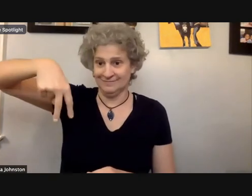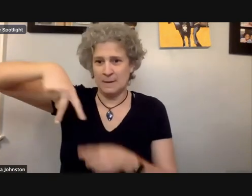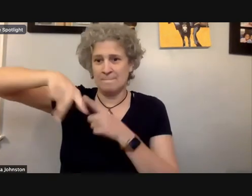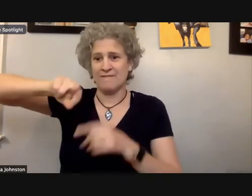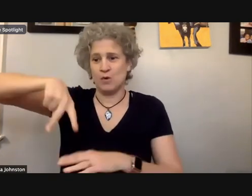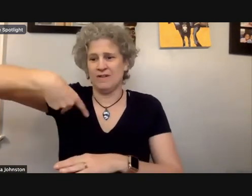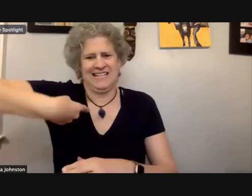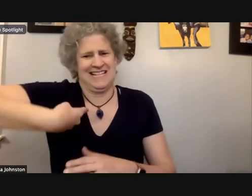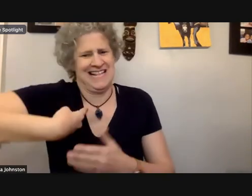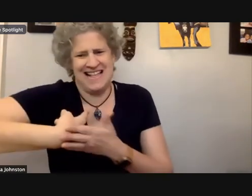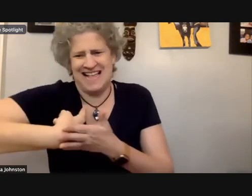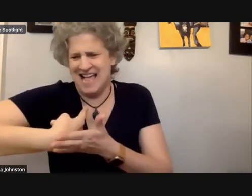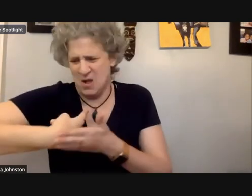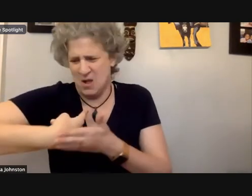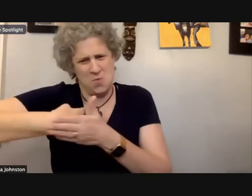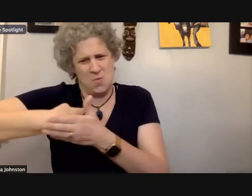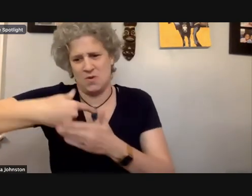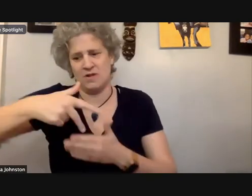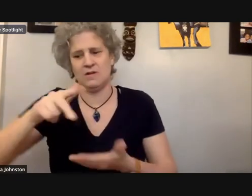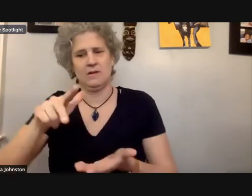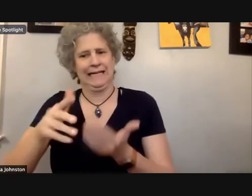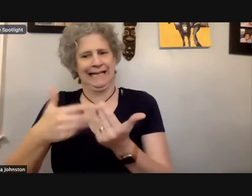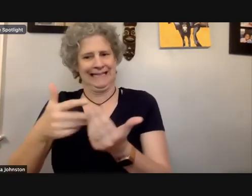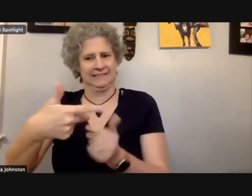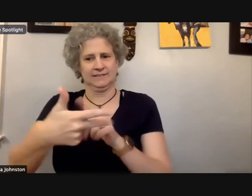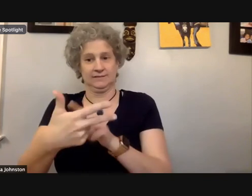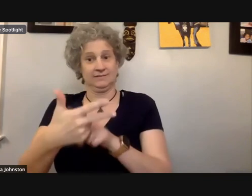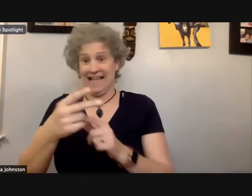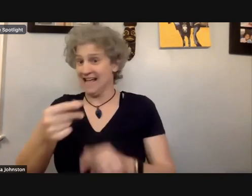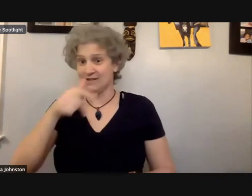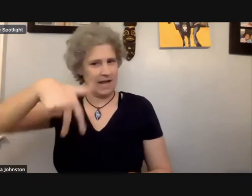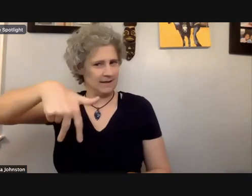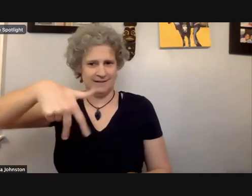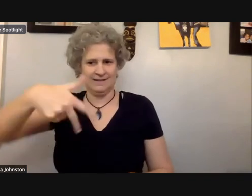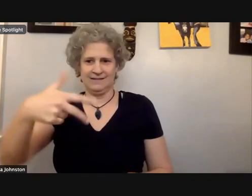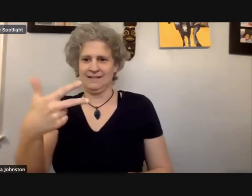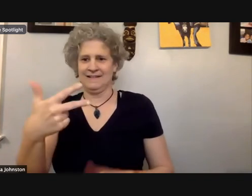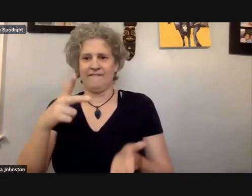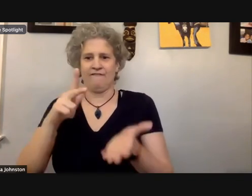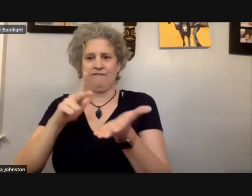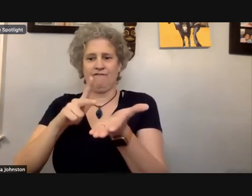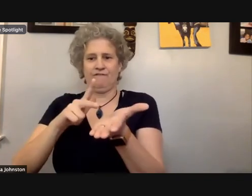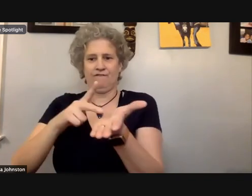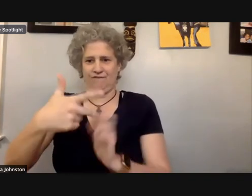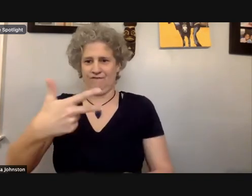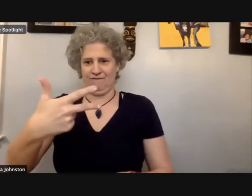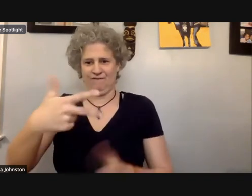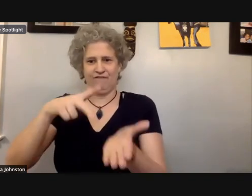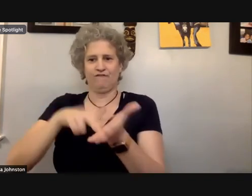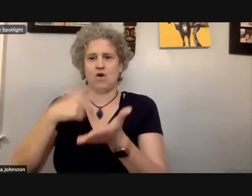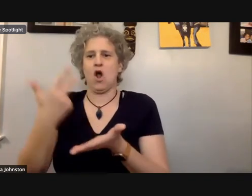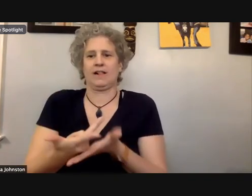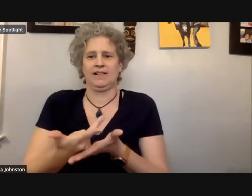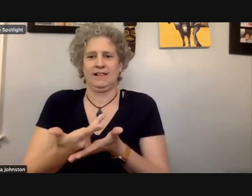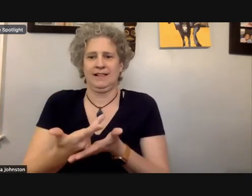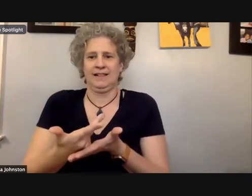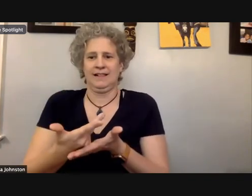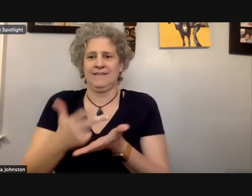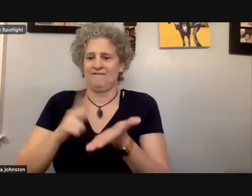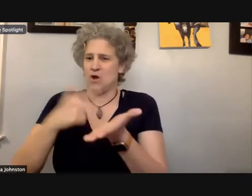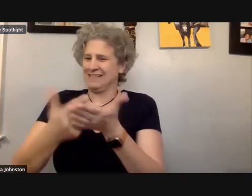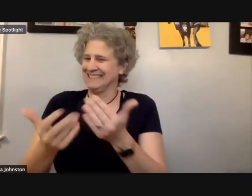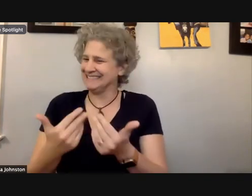So this is representing a person with two legs. So if they were to fall, and of course you want to be careful how you're signing this ergonomically, you don't